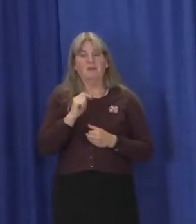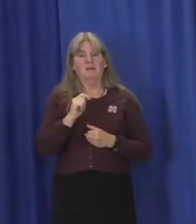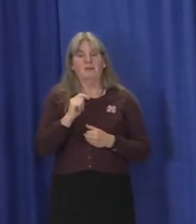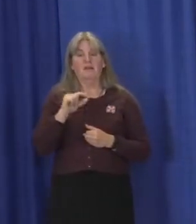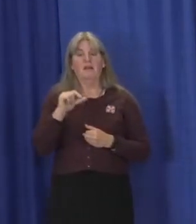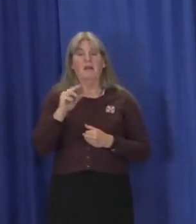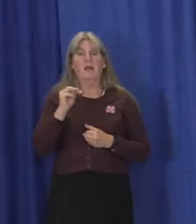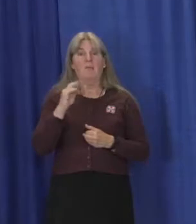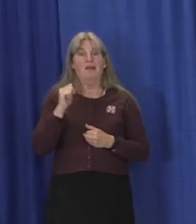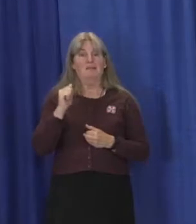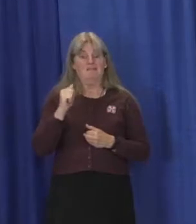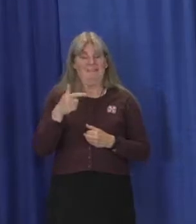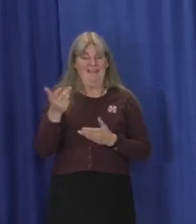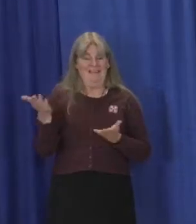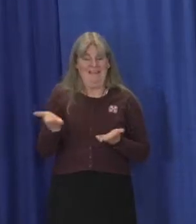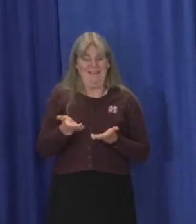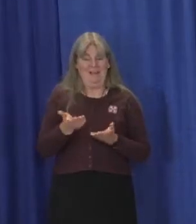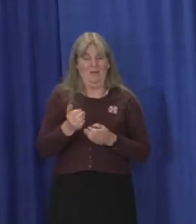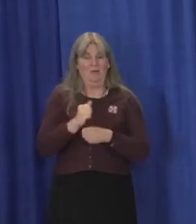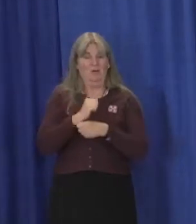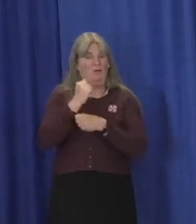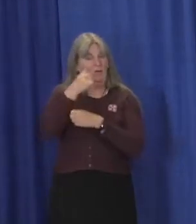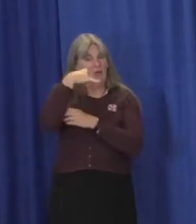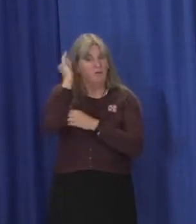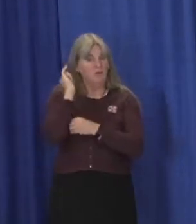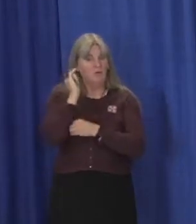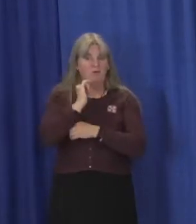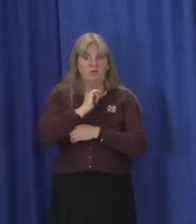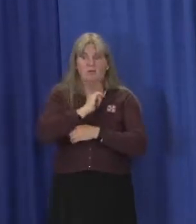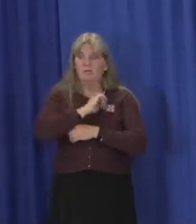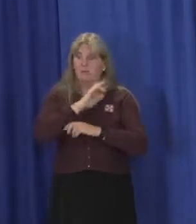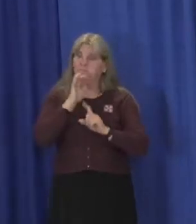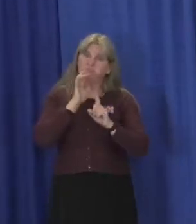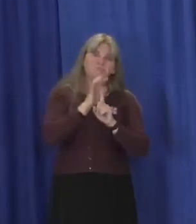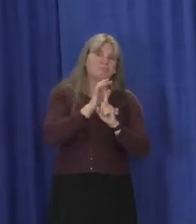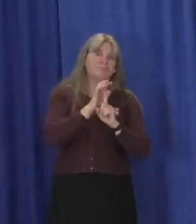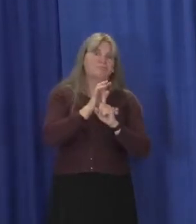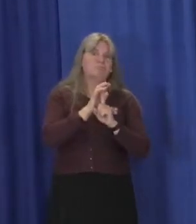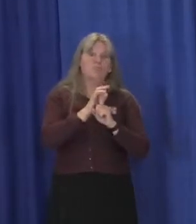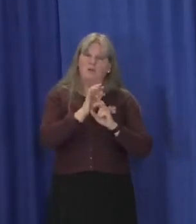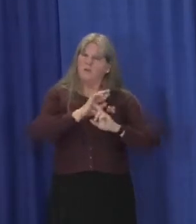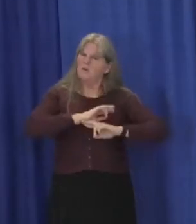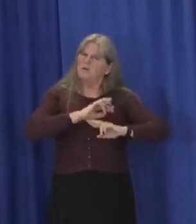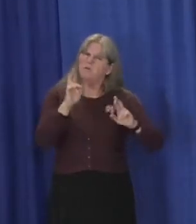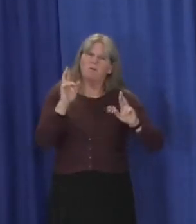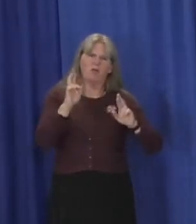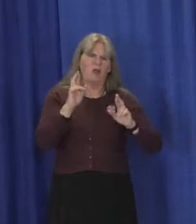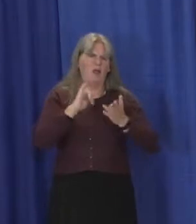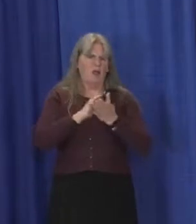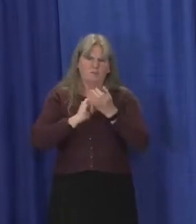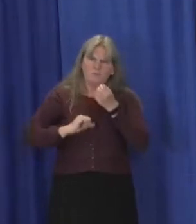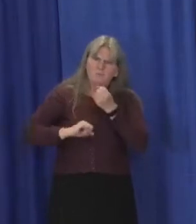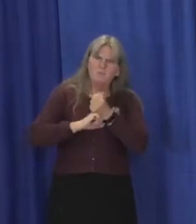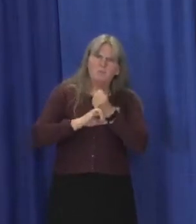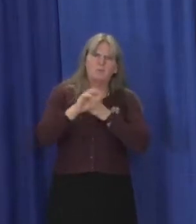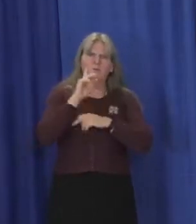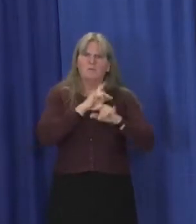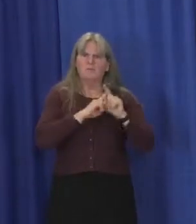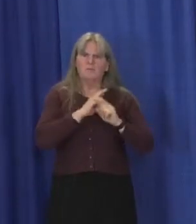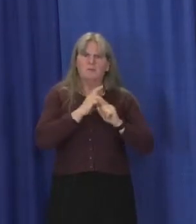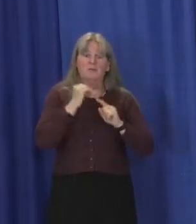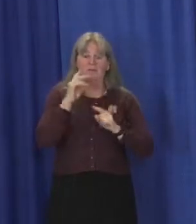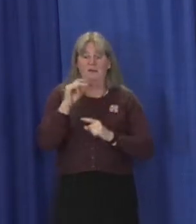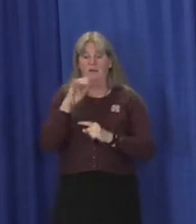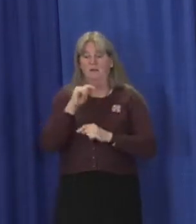variant. And I am confident that we have the tools to respond to Delta when it becomes part of COVID transmission in